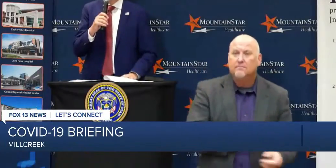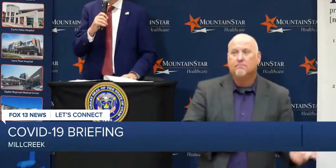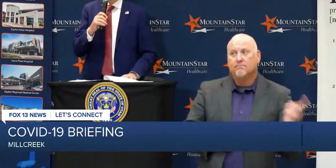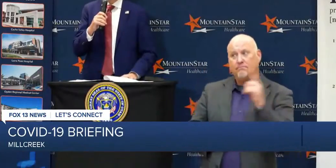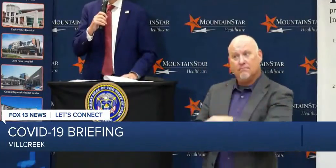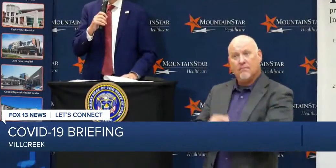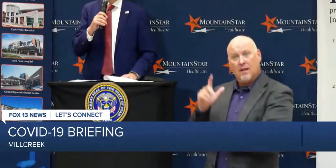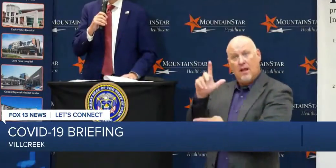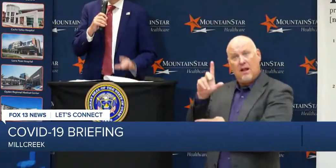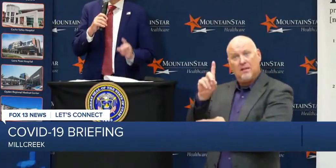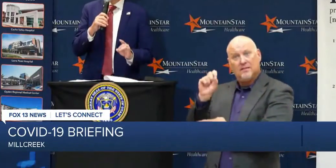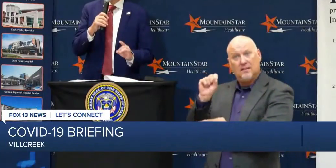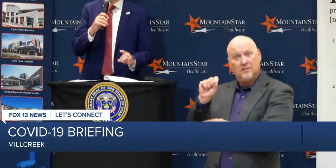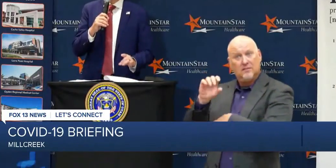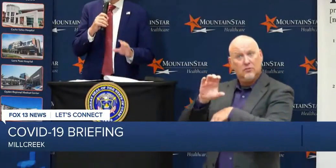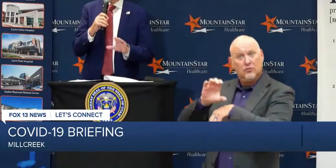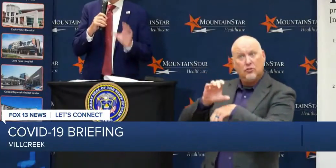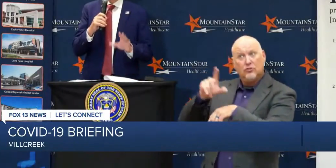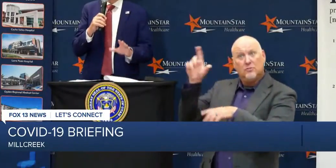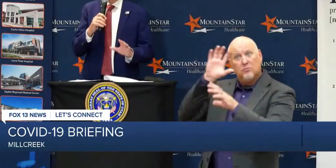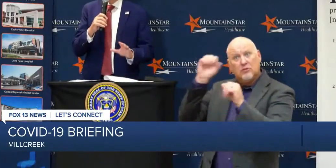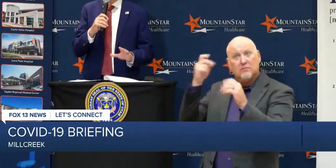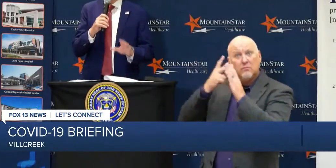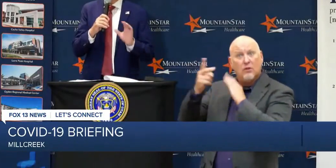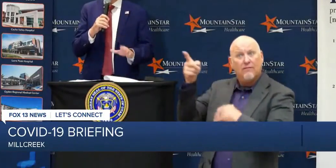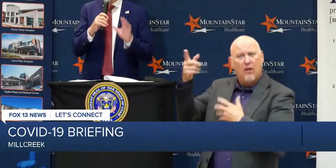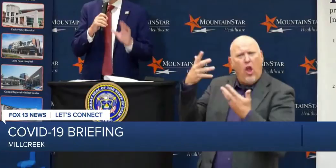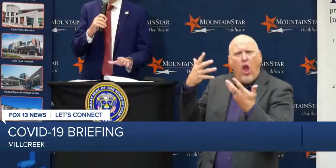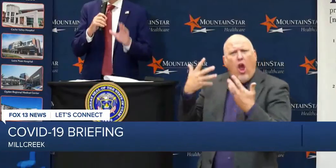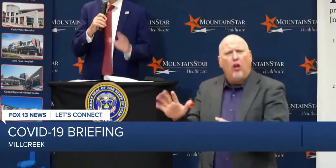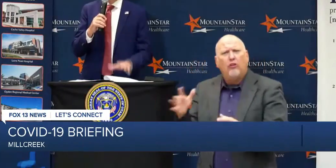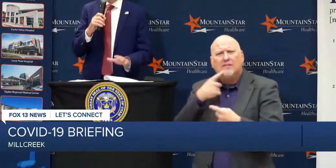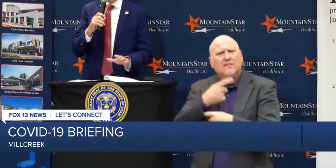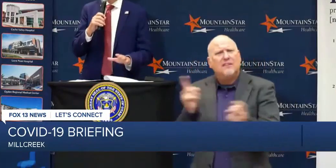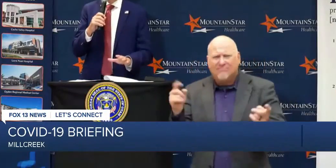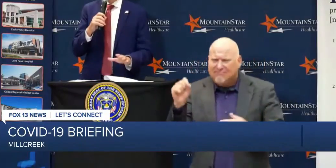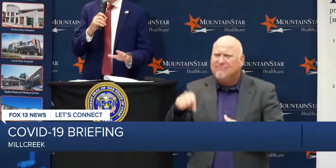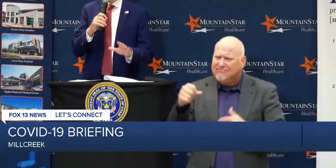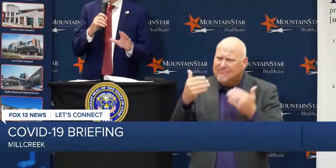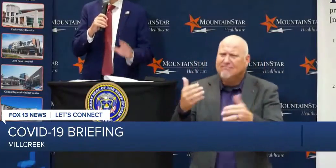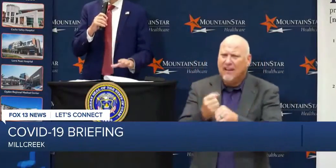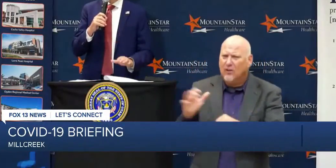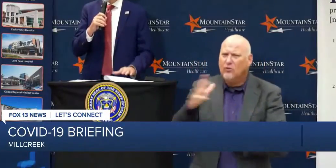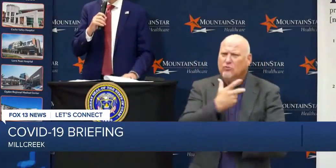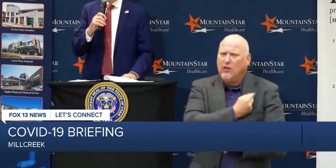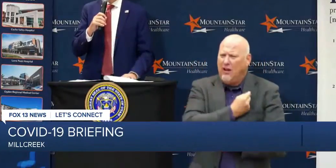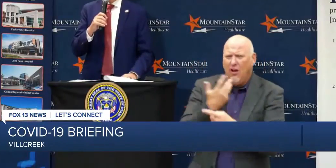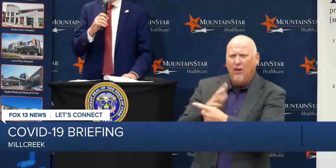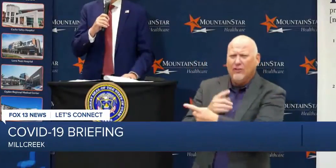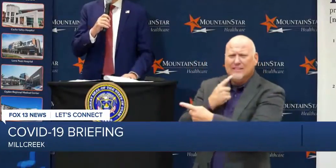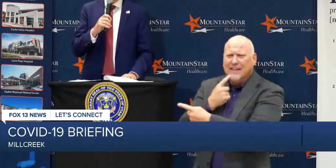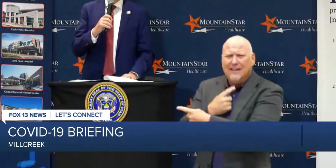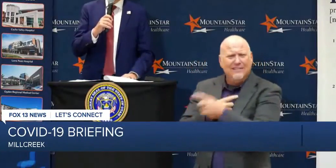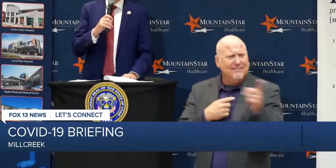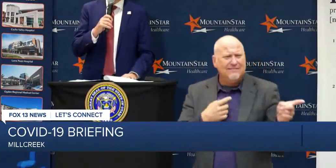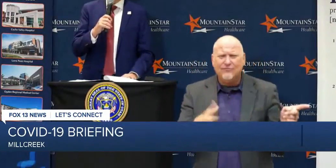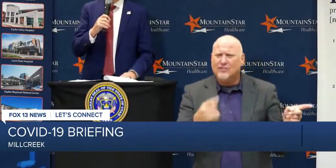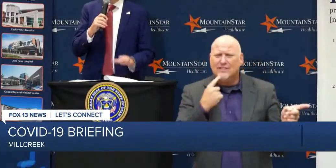that this is not just a godsend, but a literal godsend, literally sent from God to bless us.